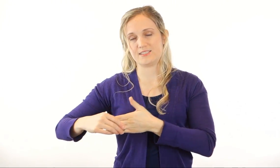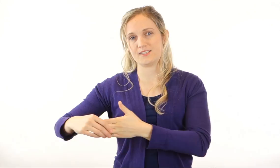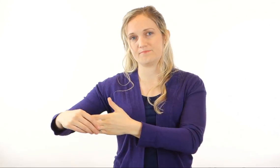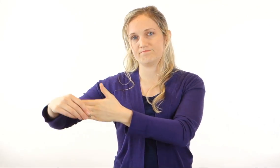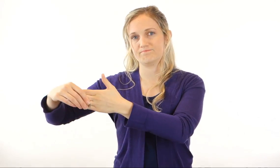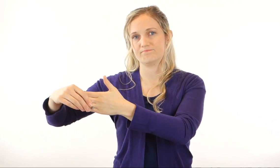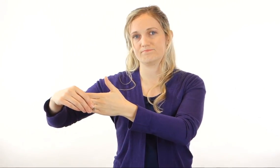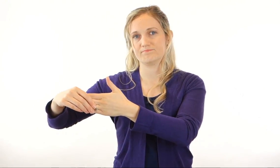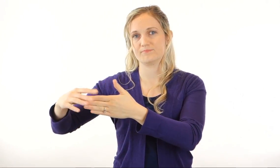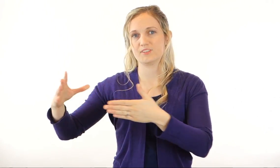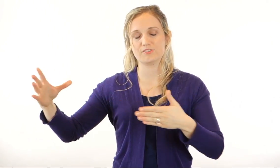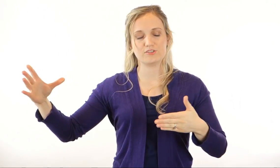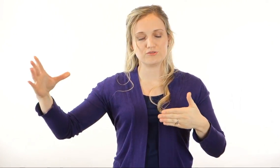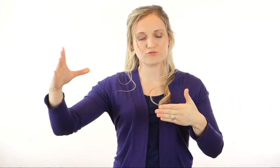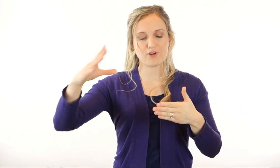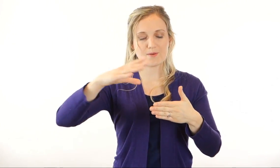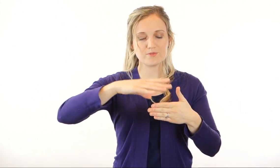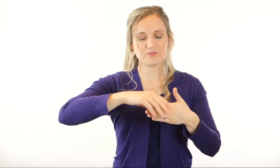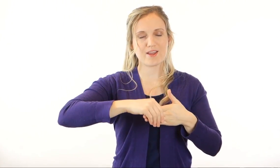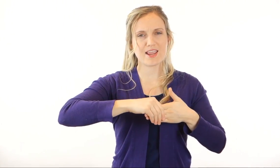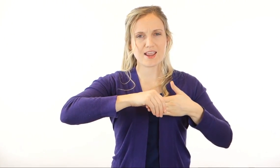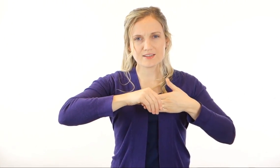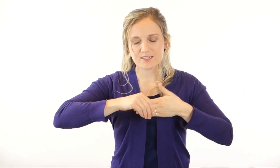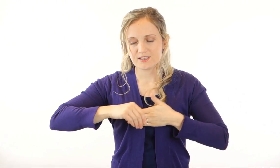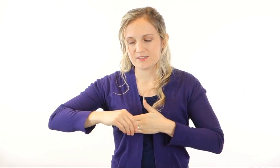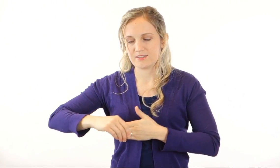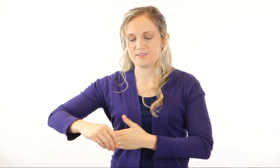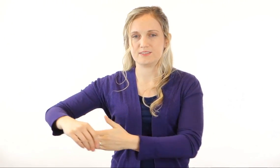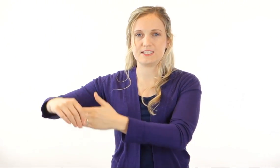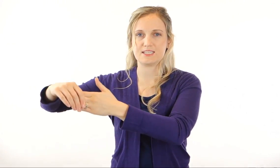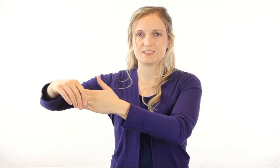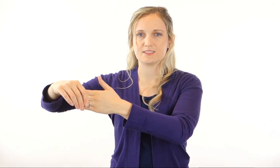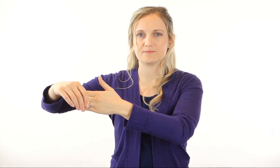it. So you grab it with the right hand and you lead it.